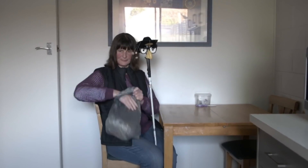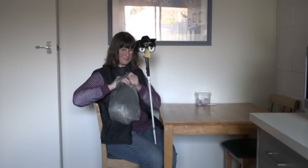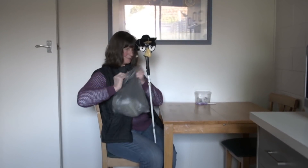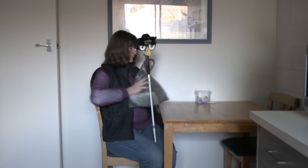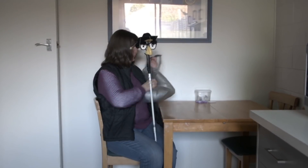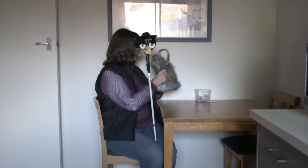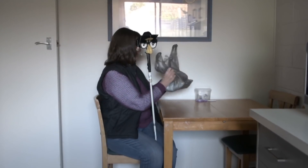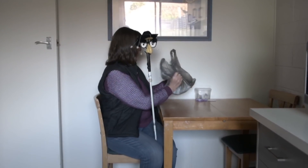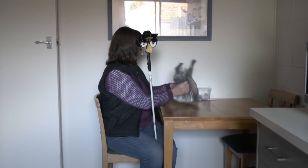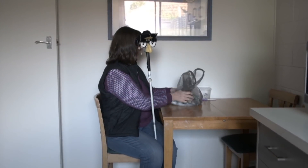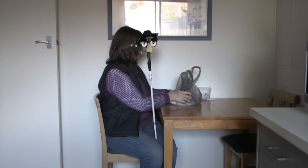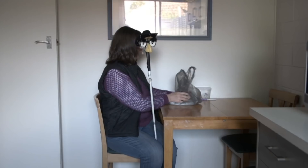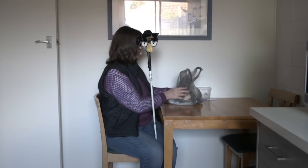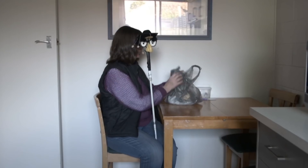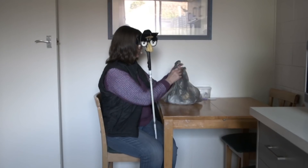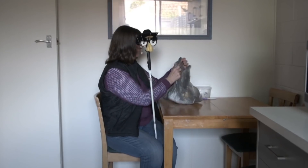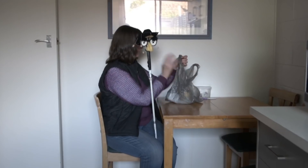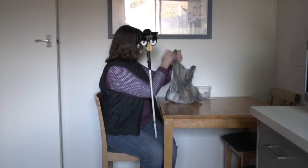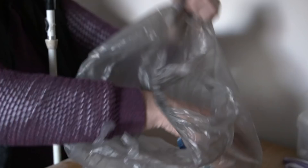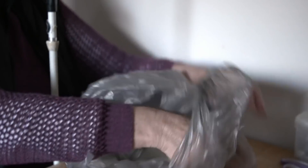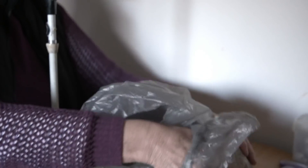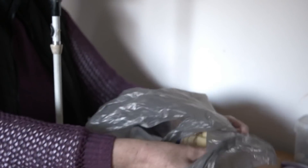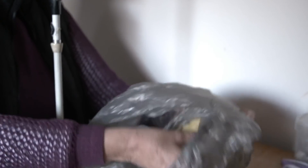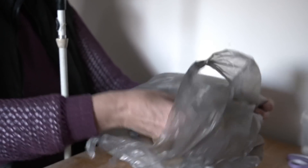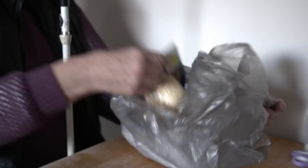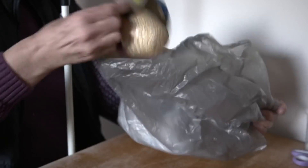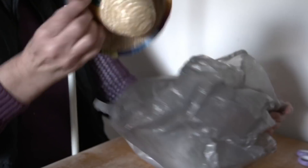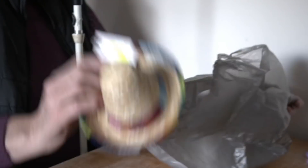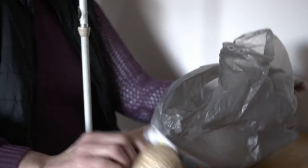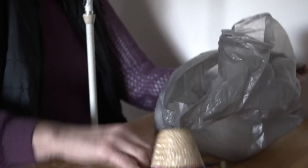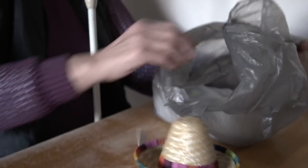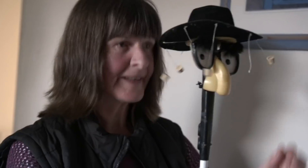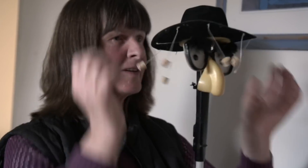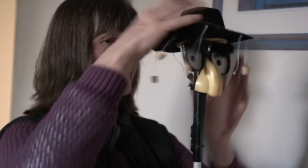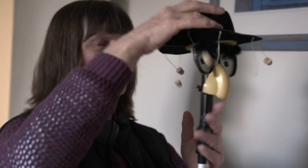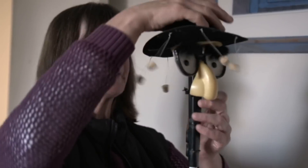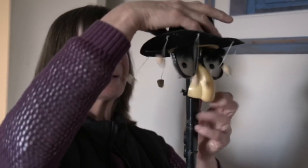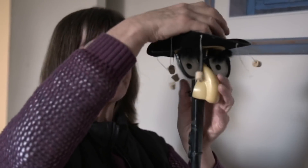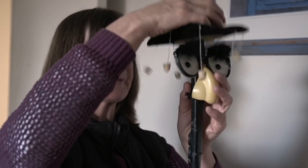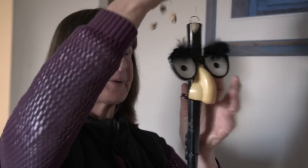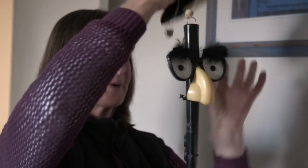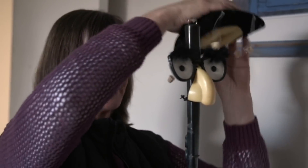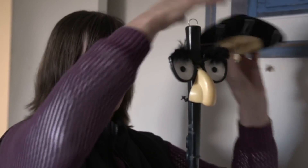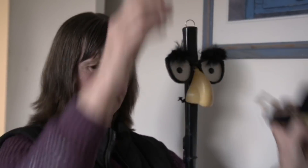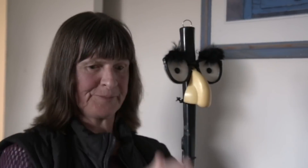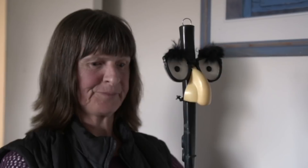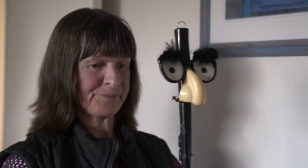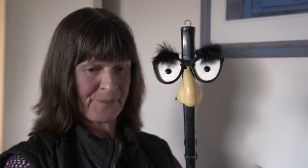Golfie. Because once I'd finished that training with the cane, I would always pretend to play golf. Because on the bottom